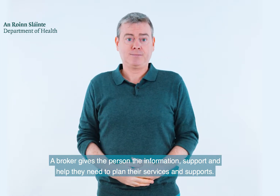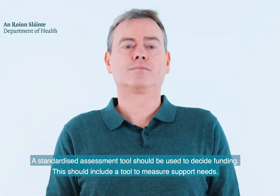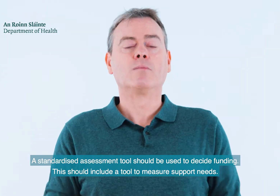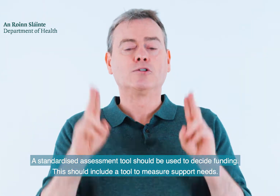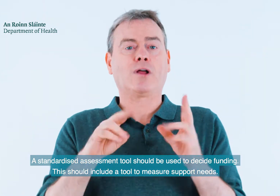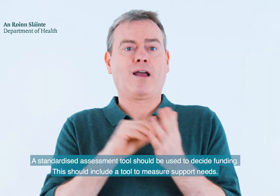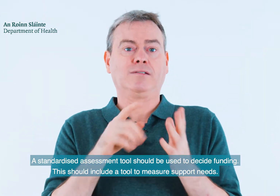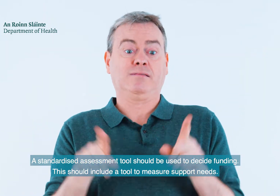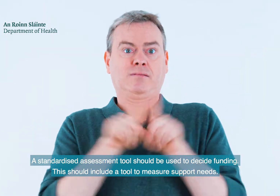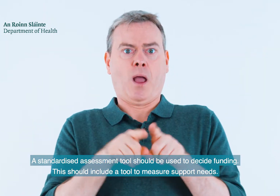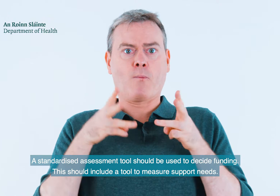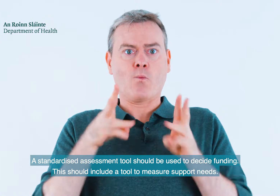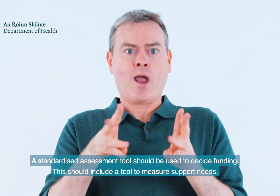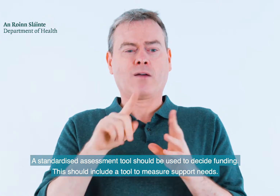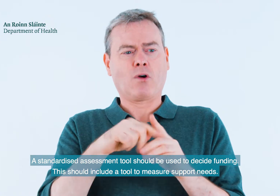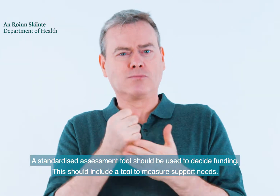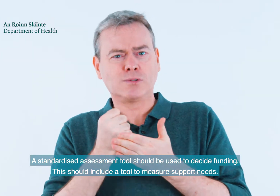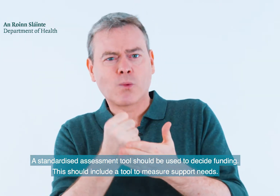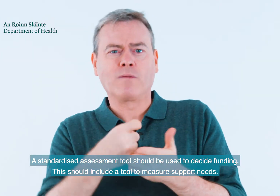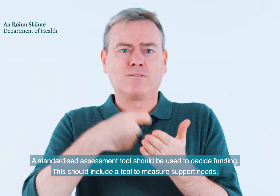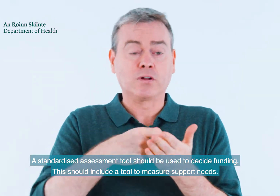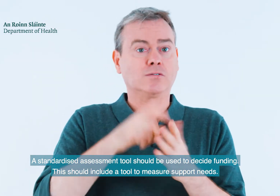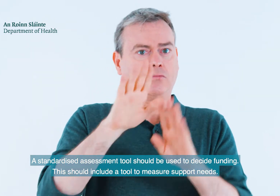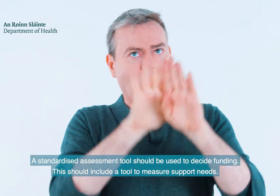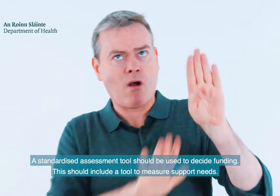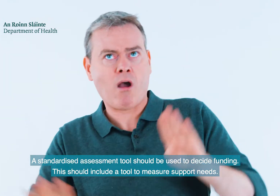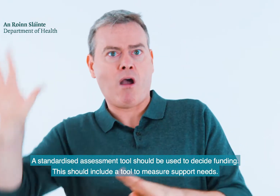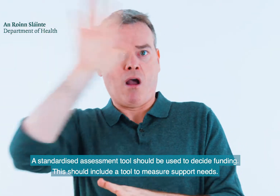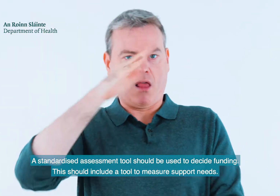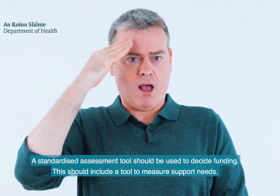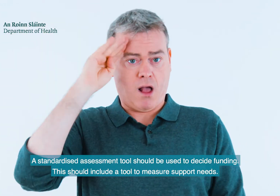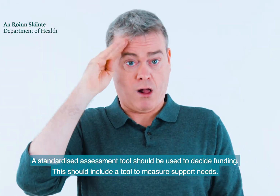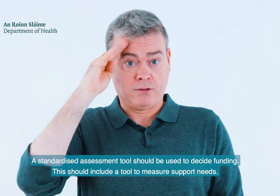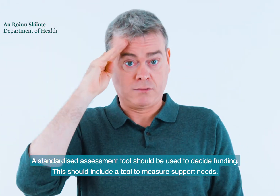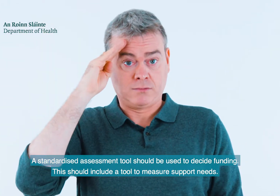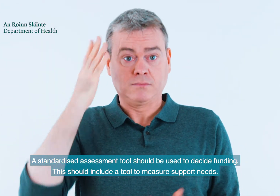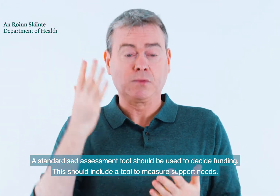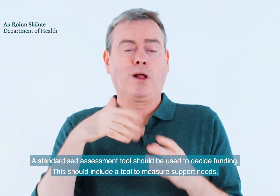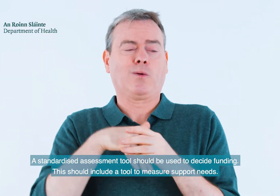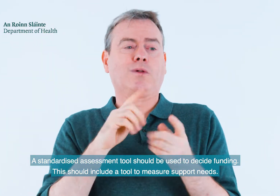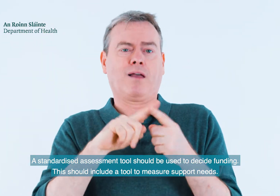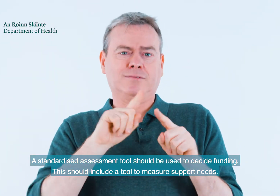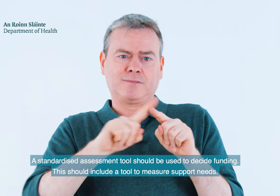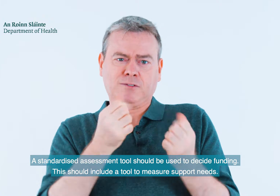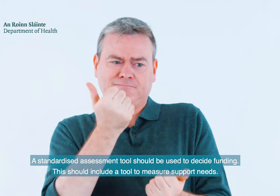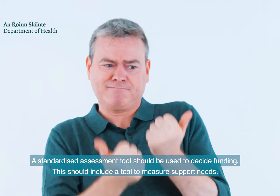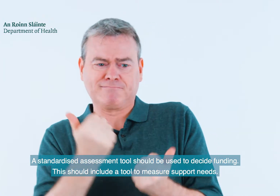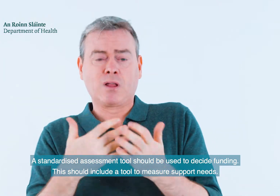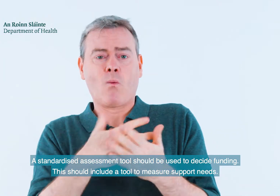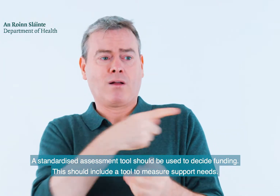A standardized assessment tool should be used to decide funding. This should include a tool to measure support needs.